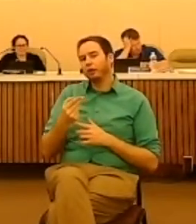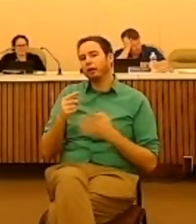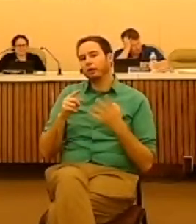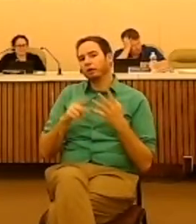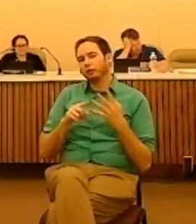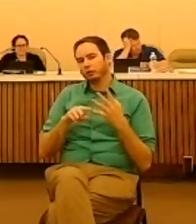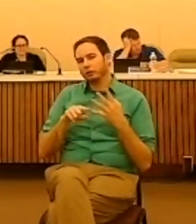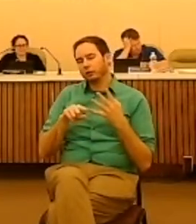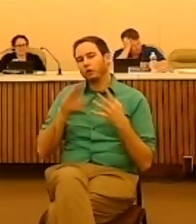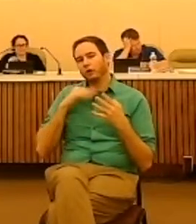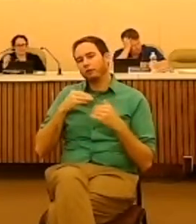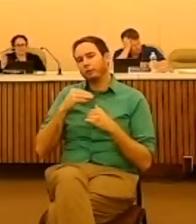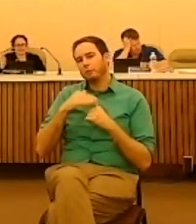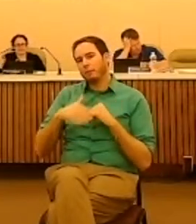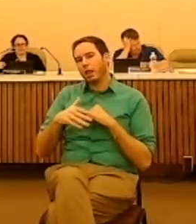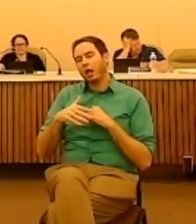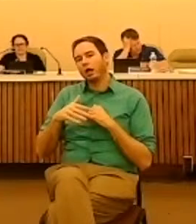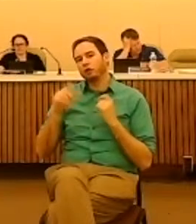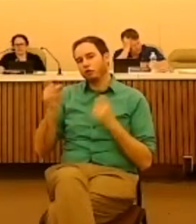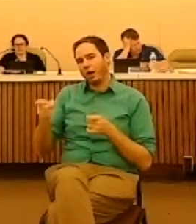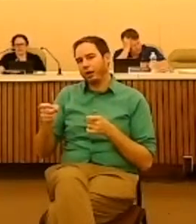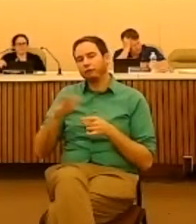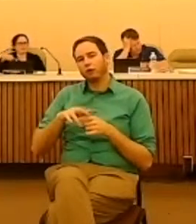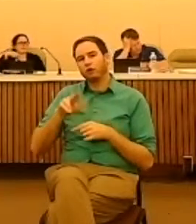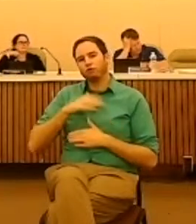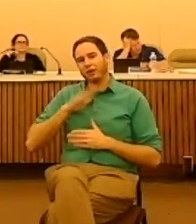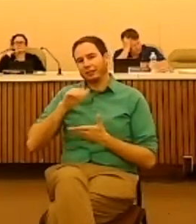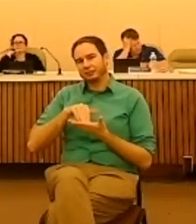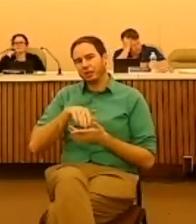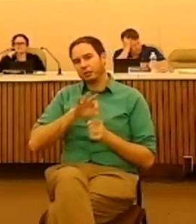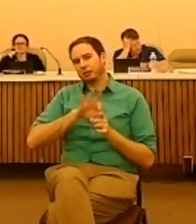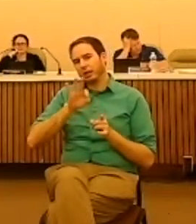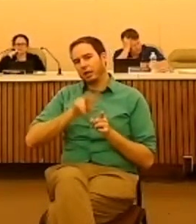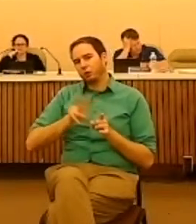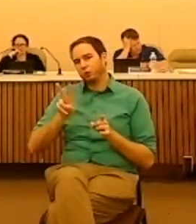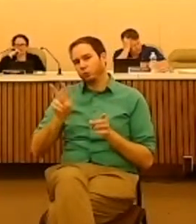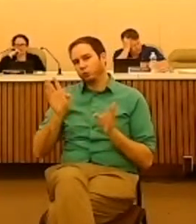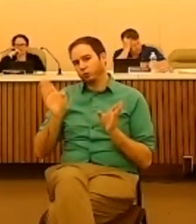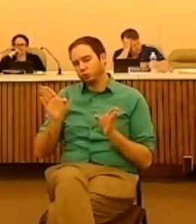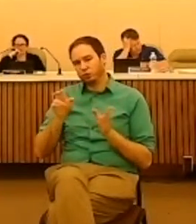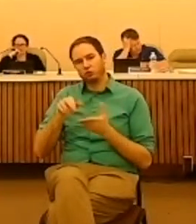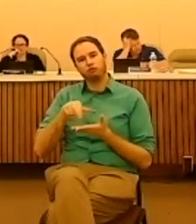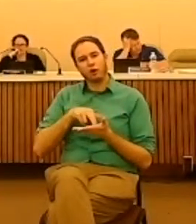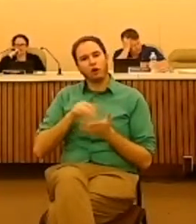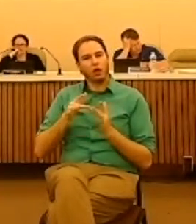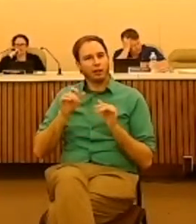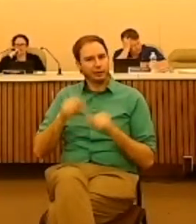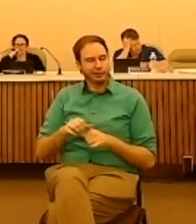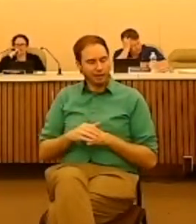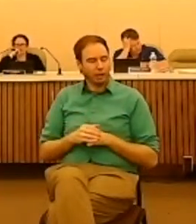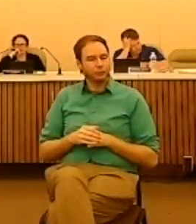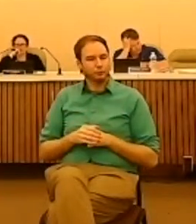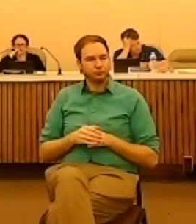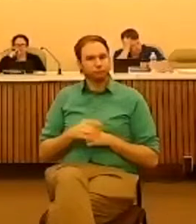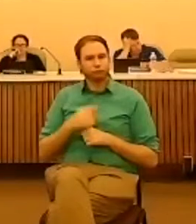drive at the rec center. You can register, and that's from 9 till 2, and you can register online at